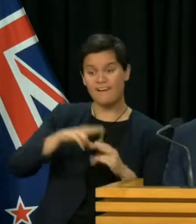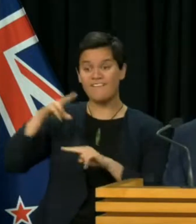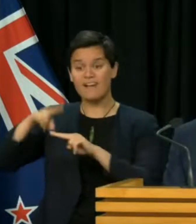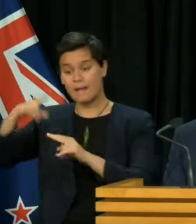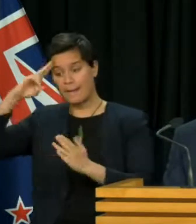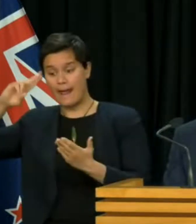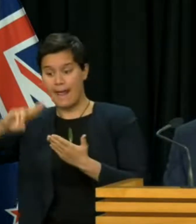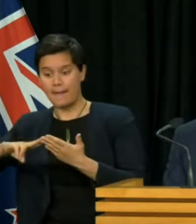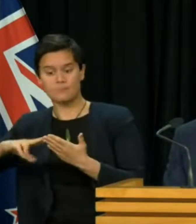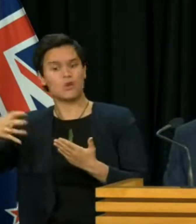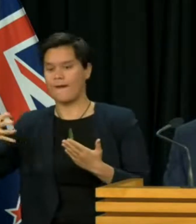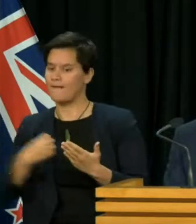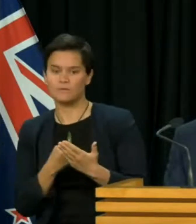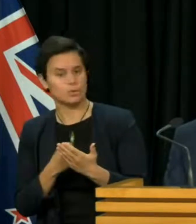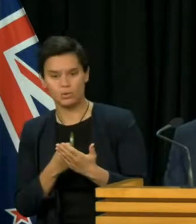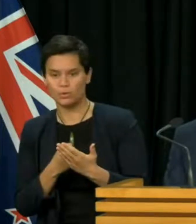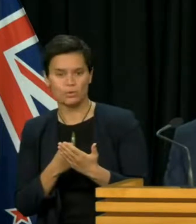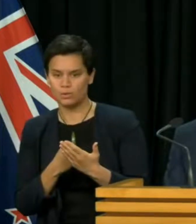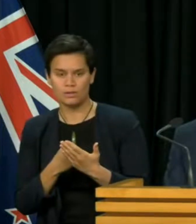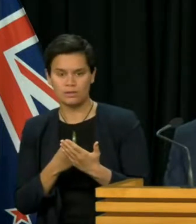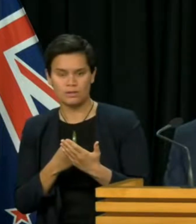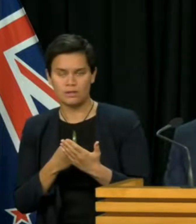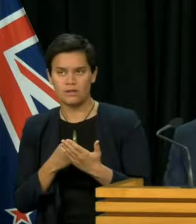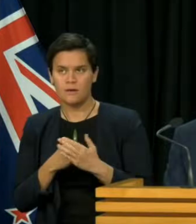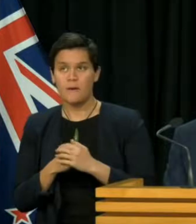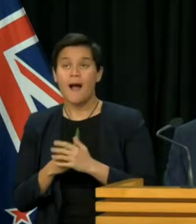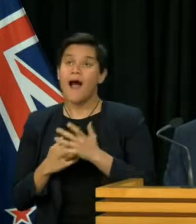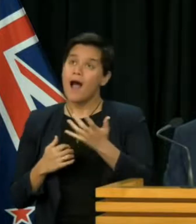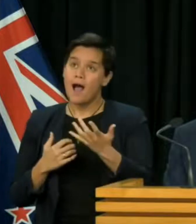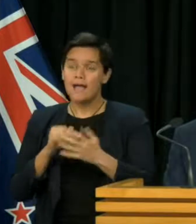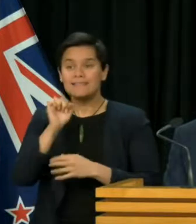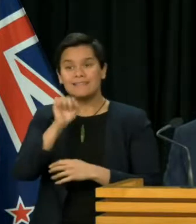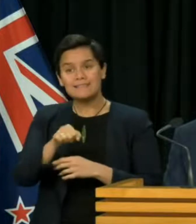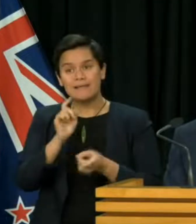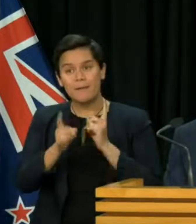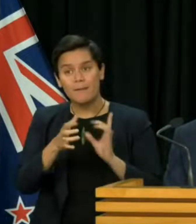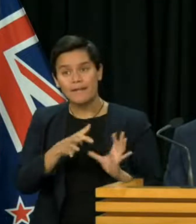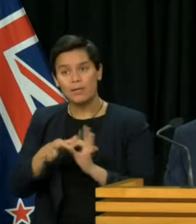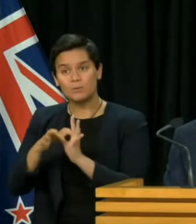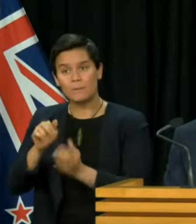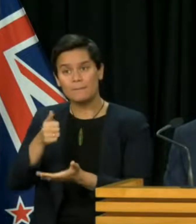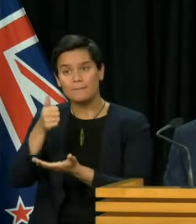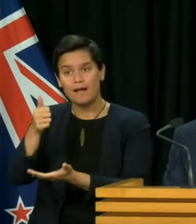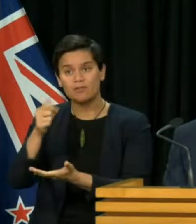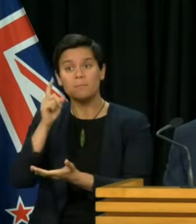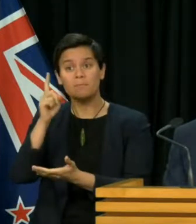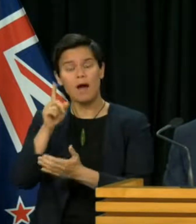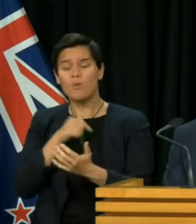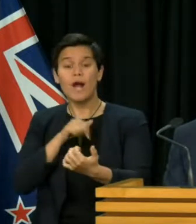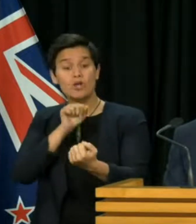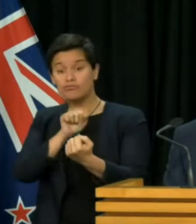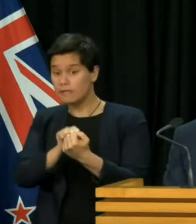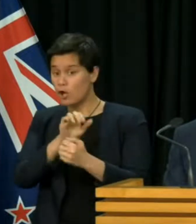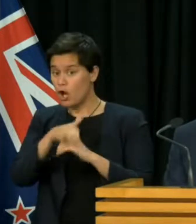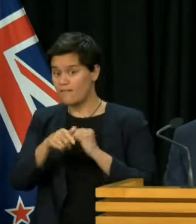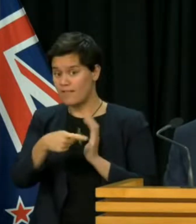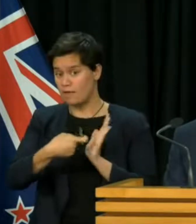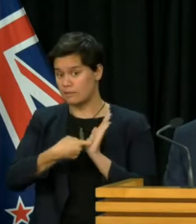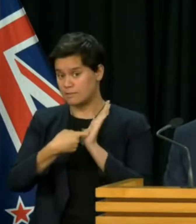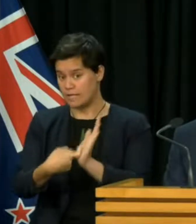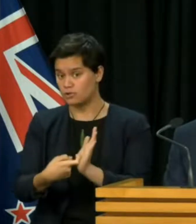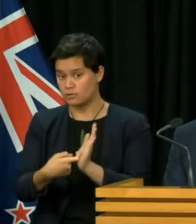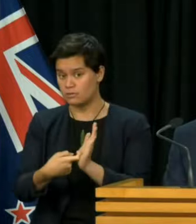felt. Well, actually, everything is a budget bid, but that's not to trivialise the fact that we've agreed with that recommendation and are working on the